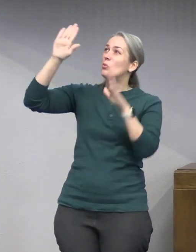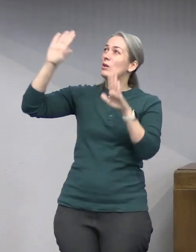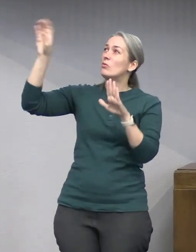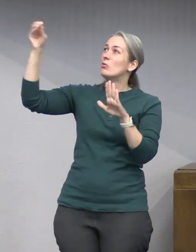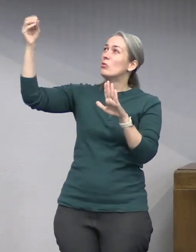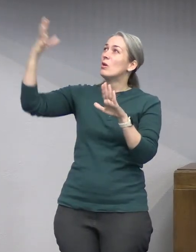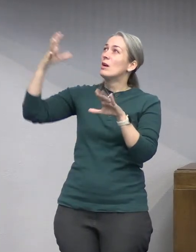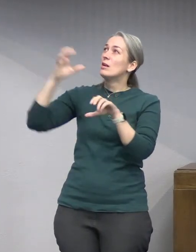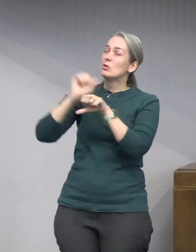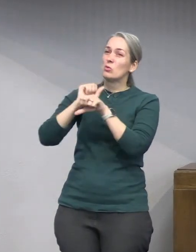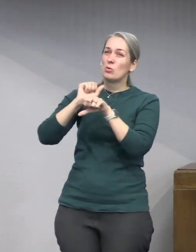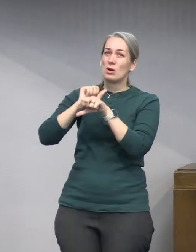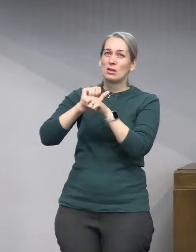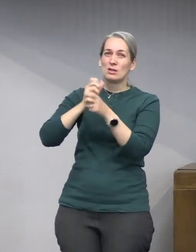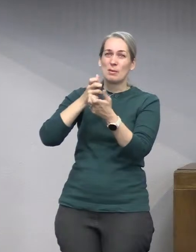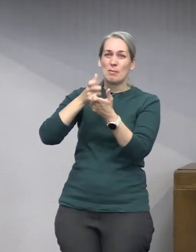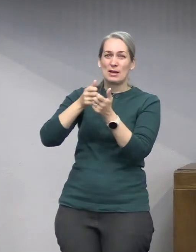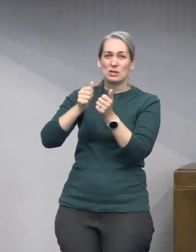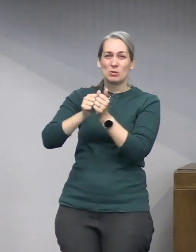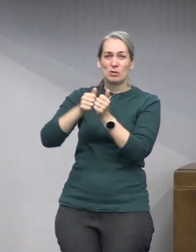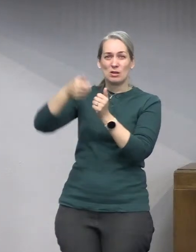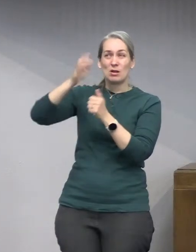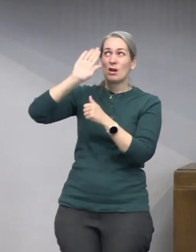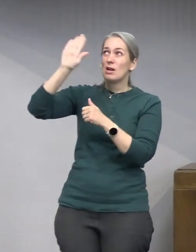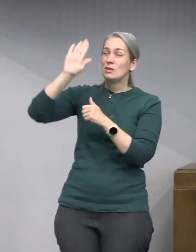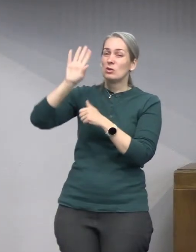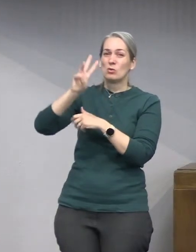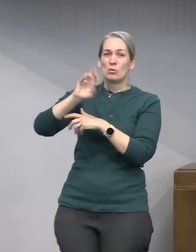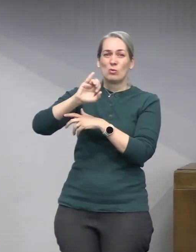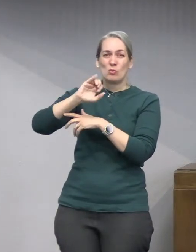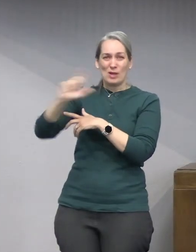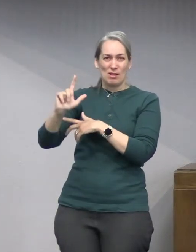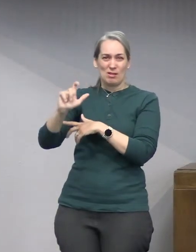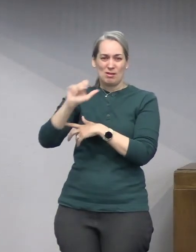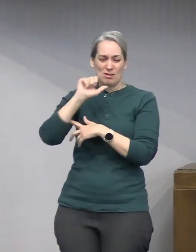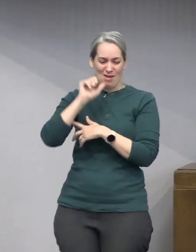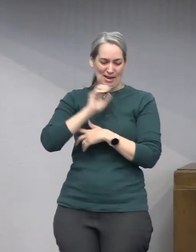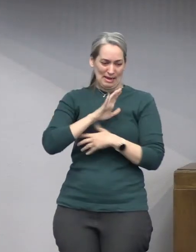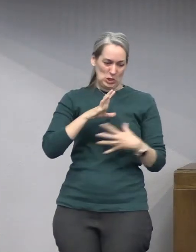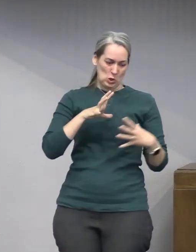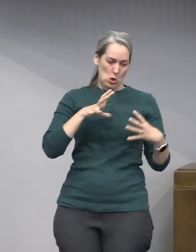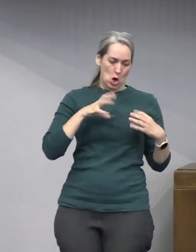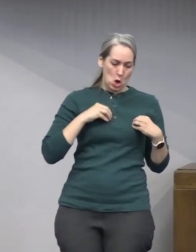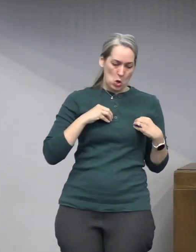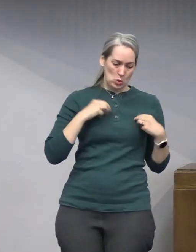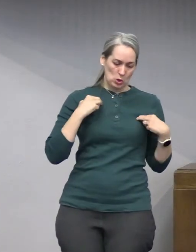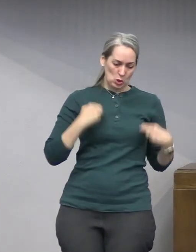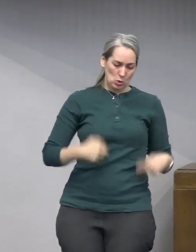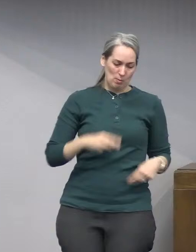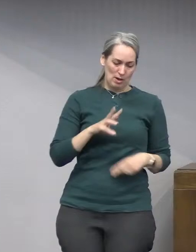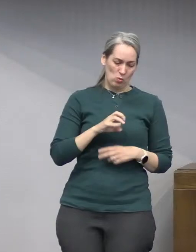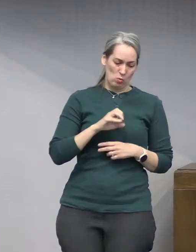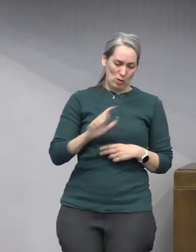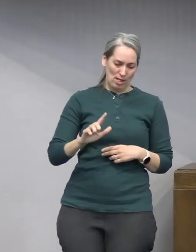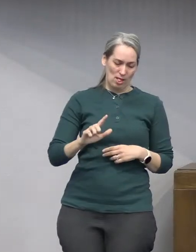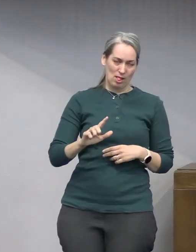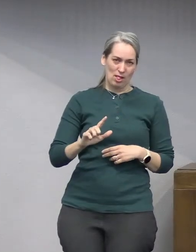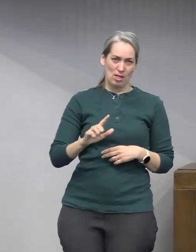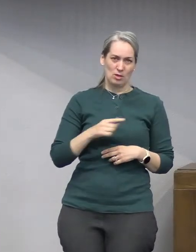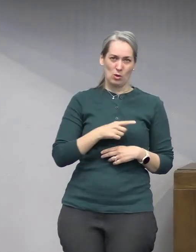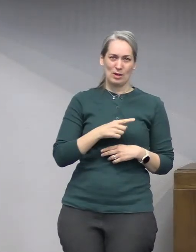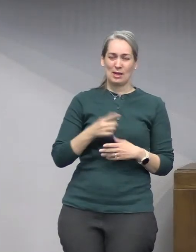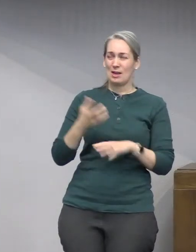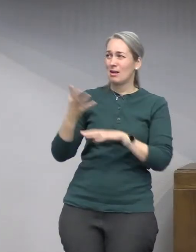of God, not according to his own will, human will. And so he asks,